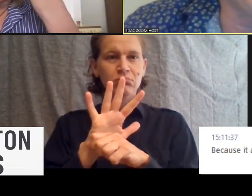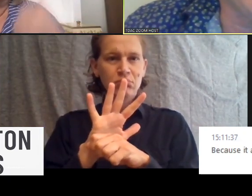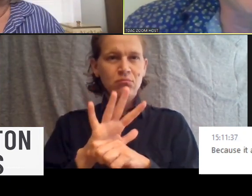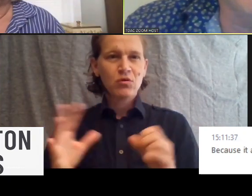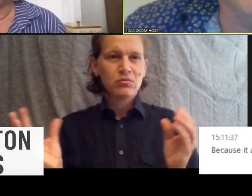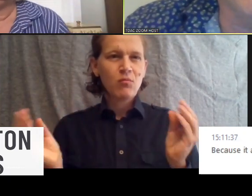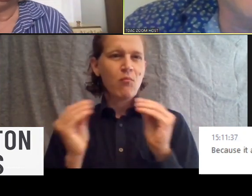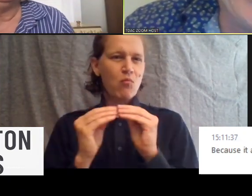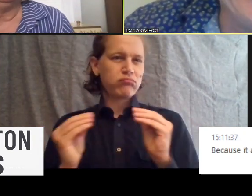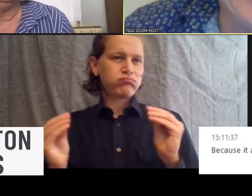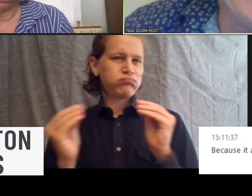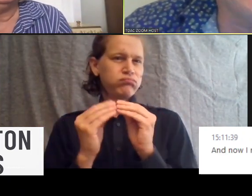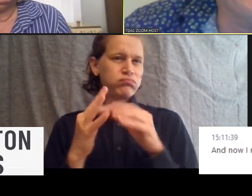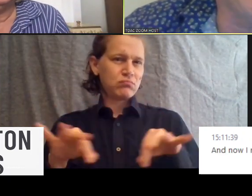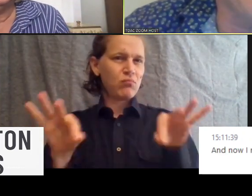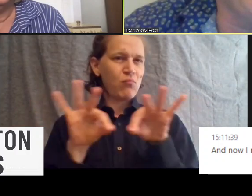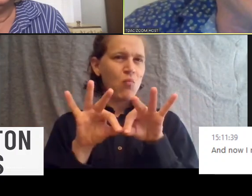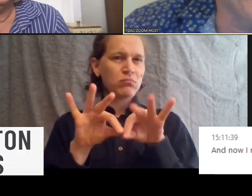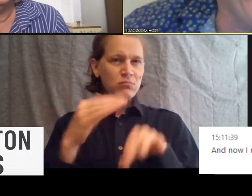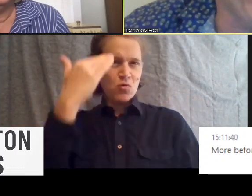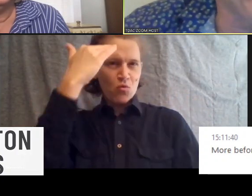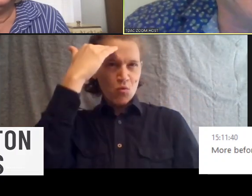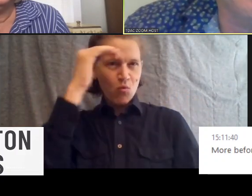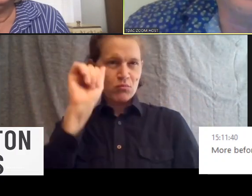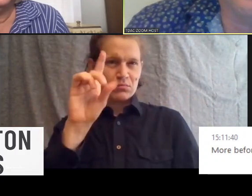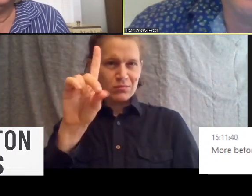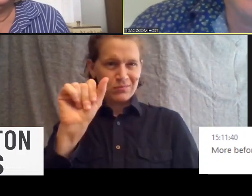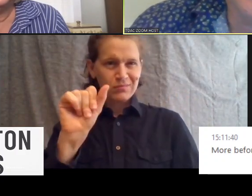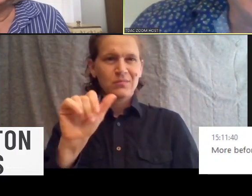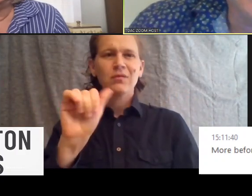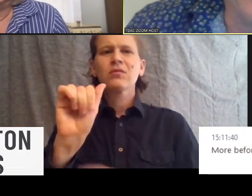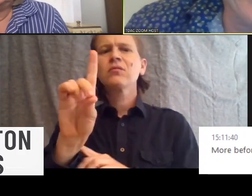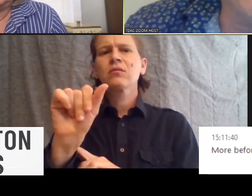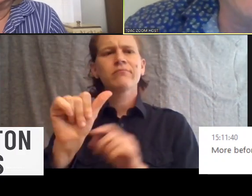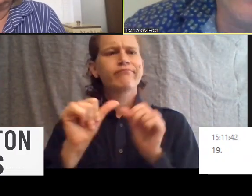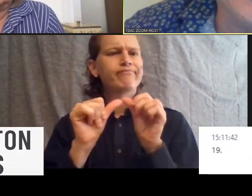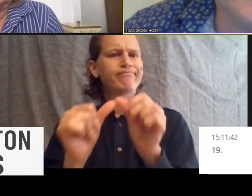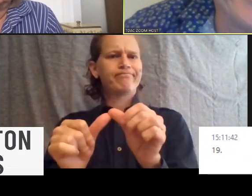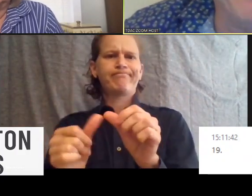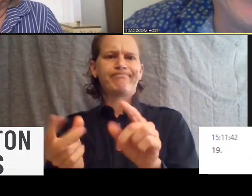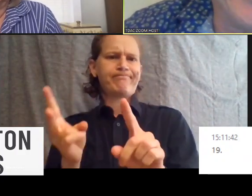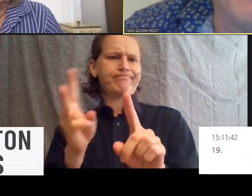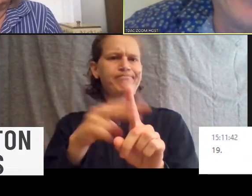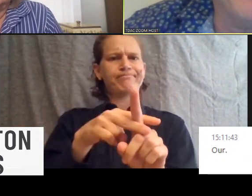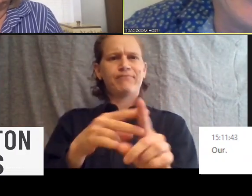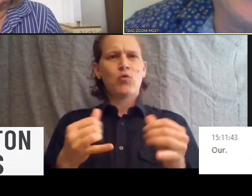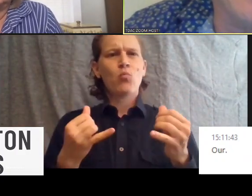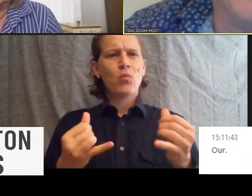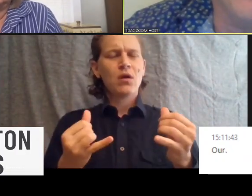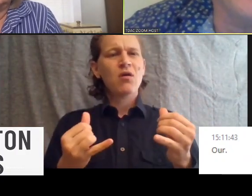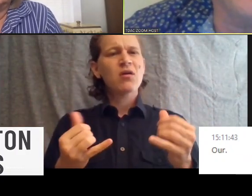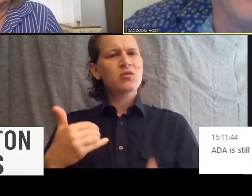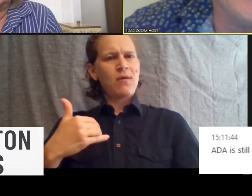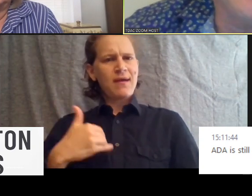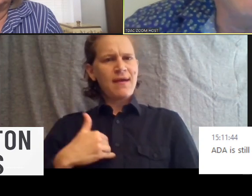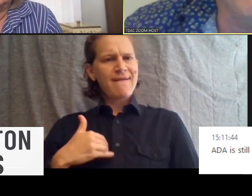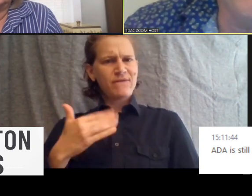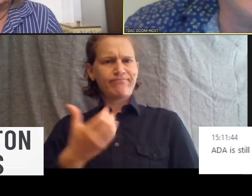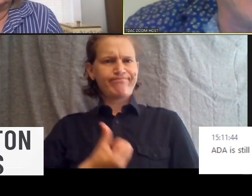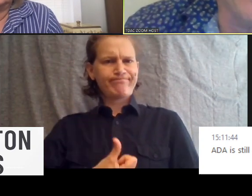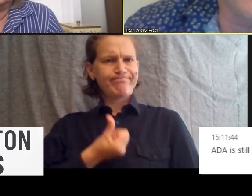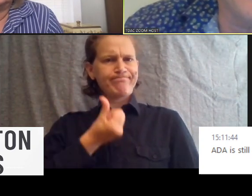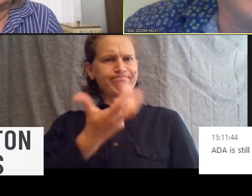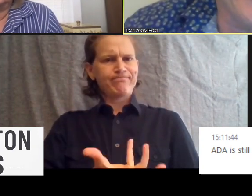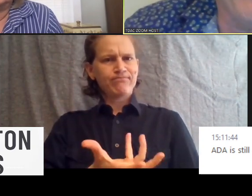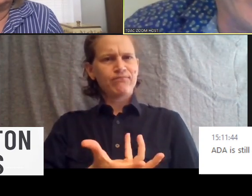our ADA is still applicable now. So having a voice and standing up for what is right, we